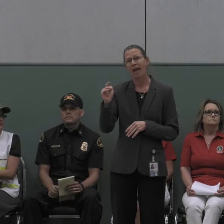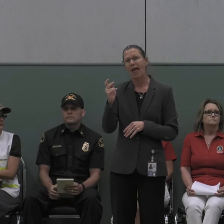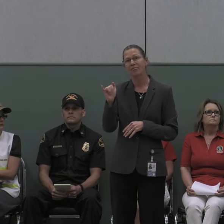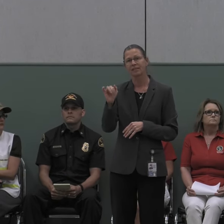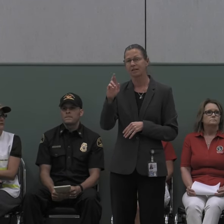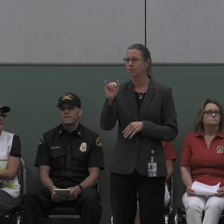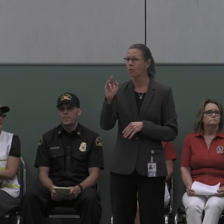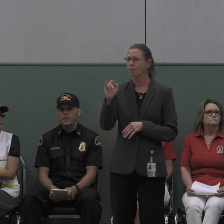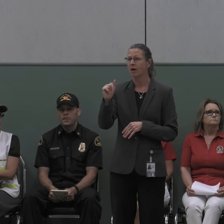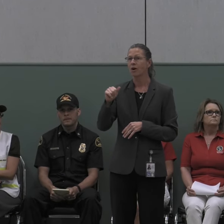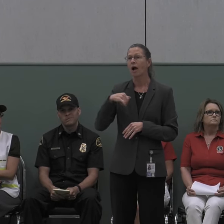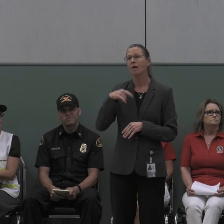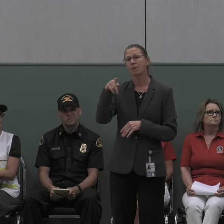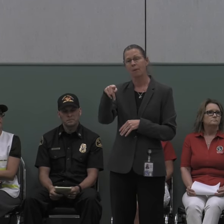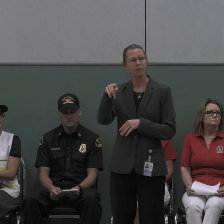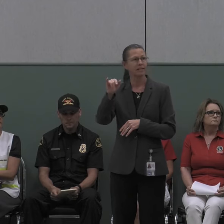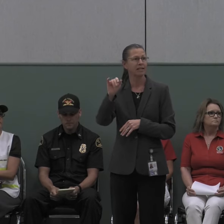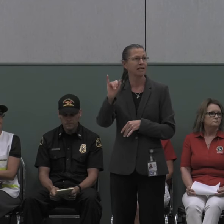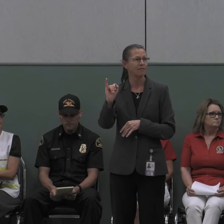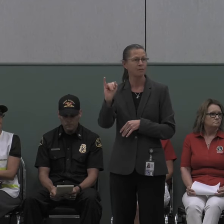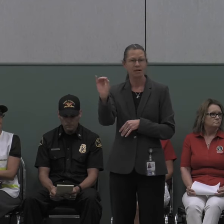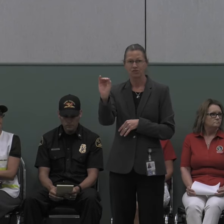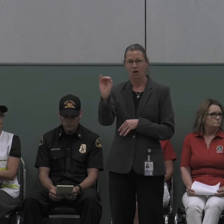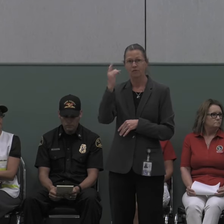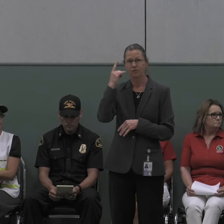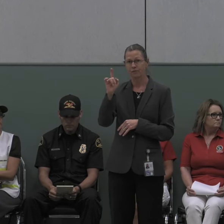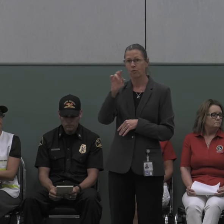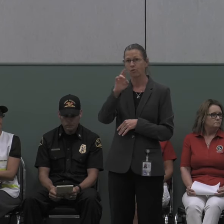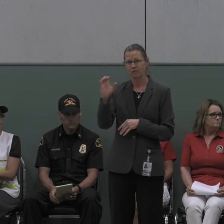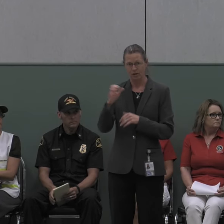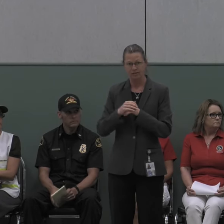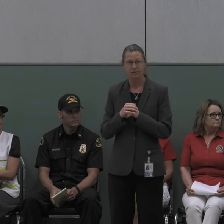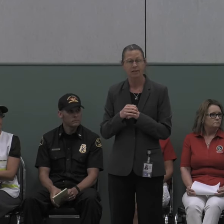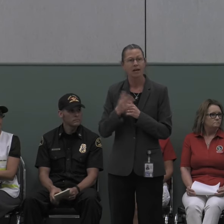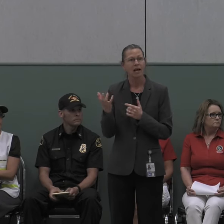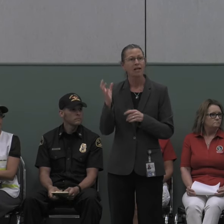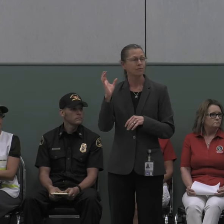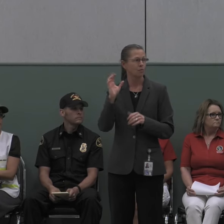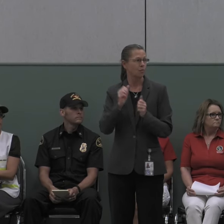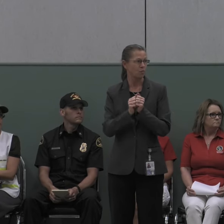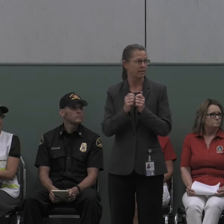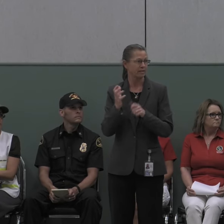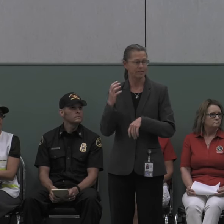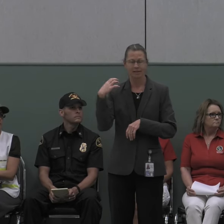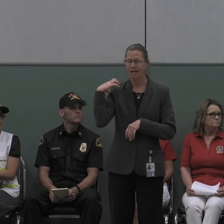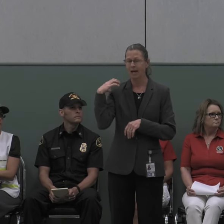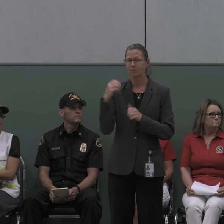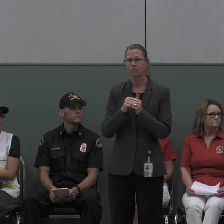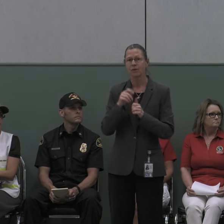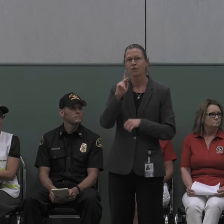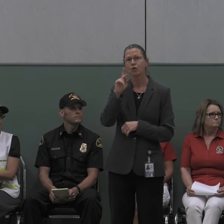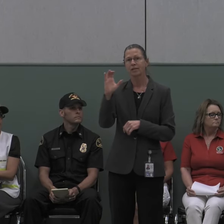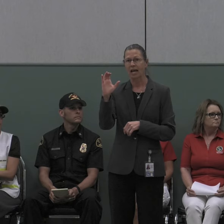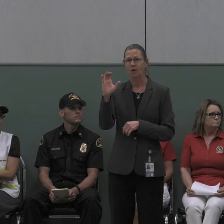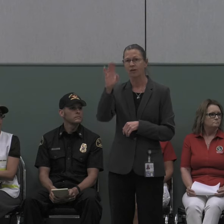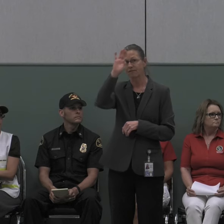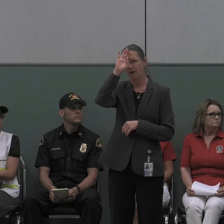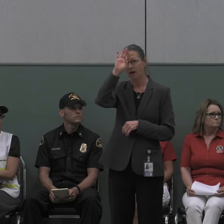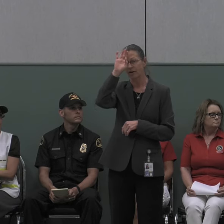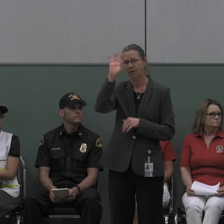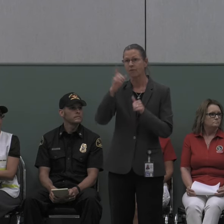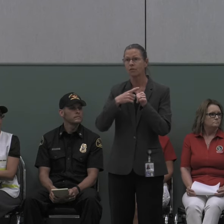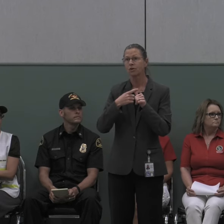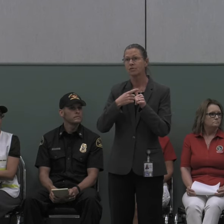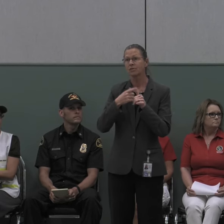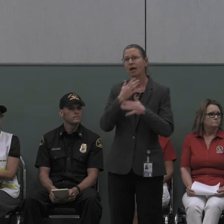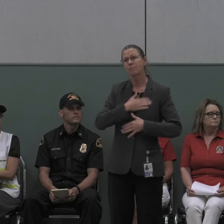am the public information officer for the Crest incident and captain with the Kern County Fire Department. Number one, I appreciate you all